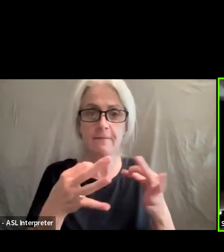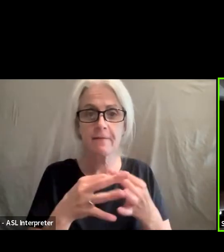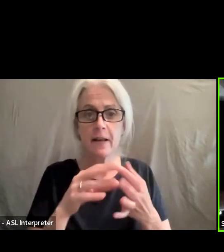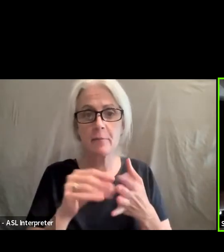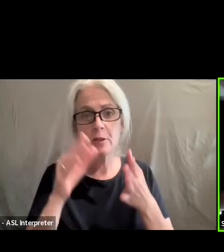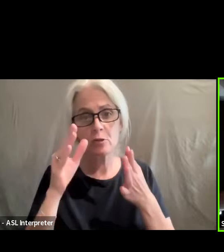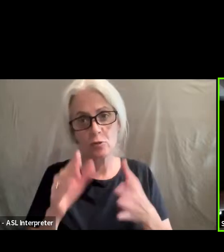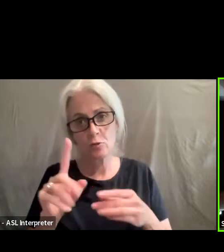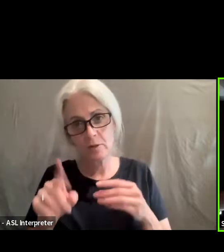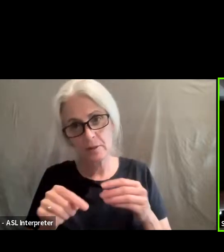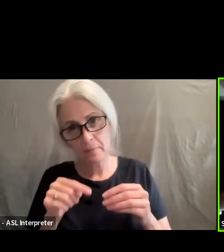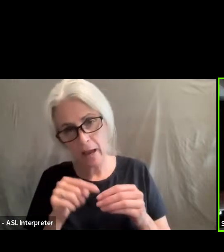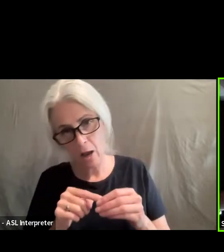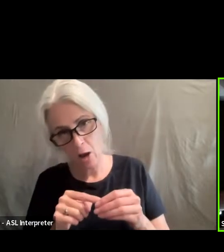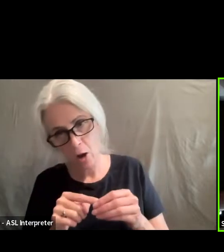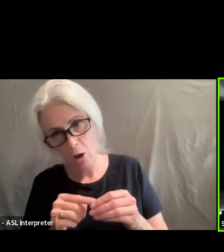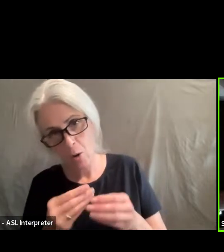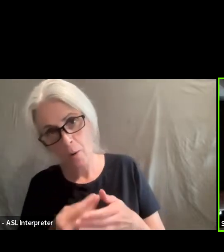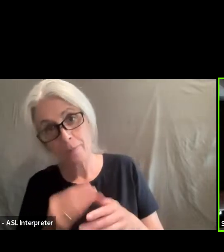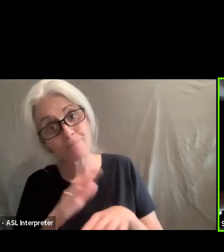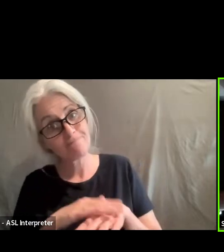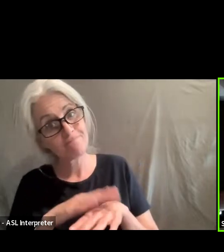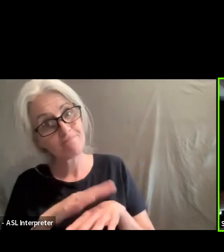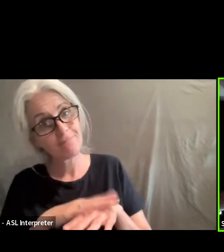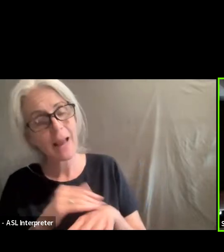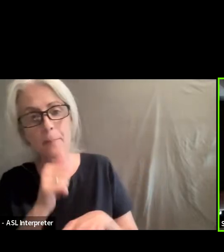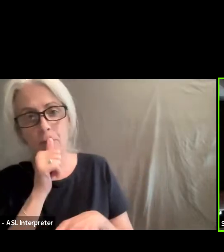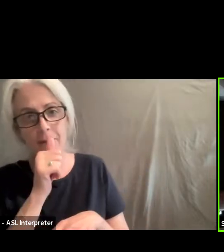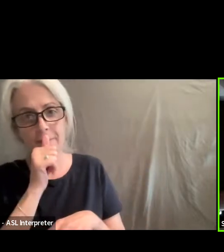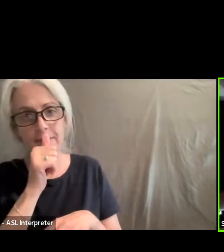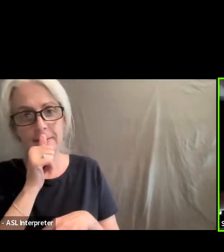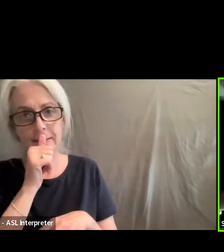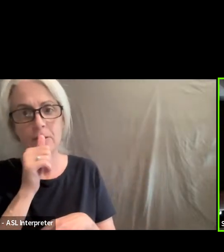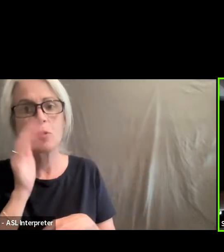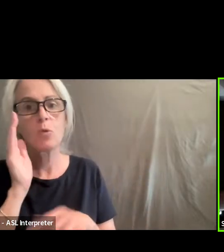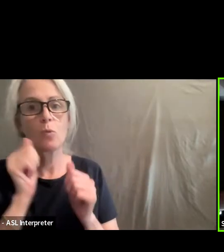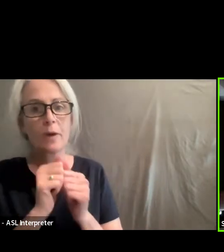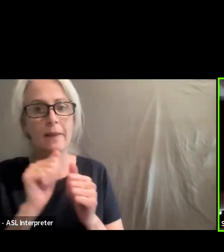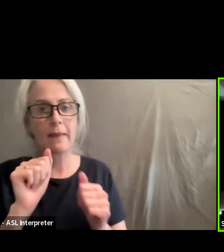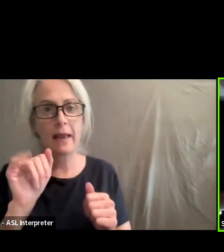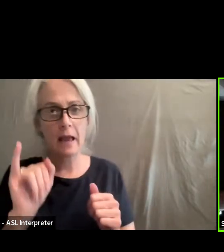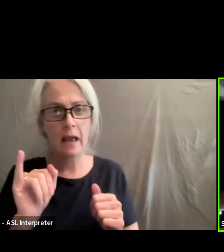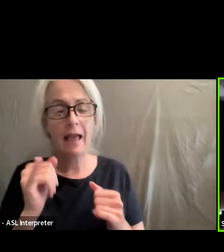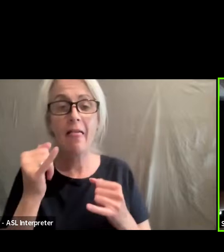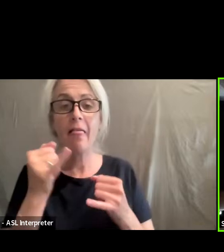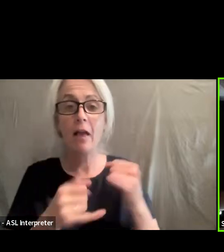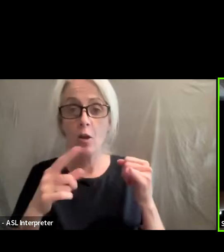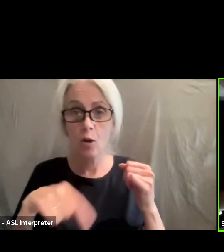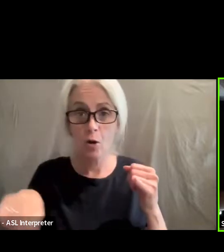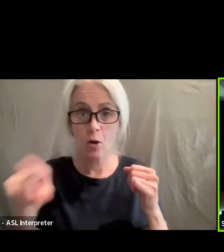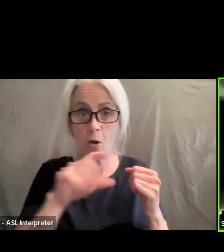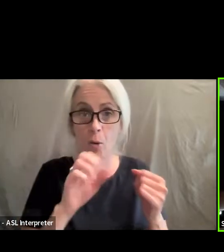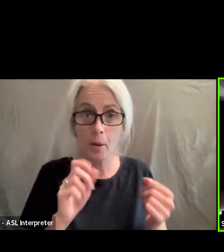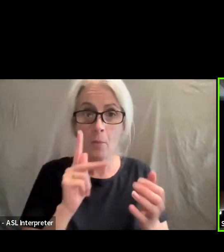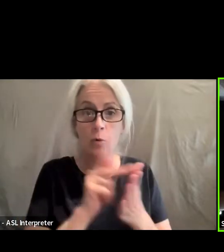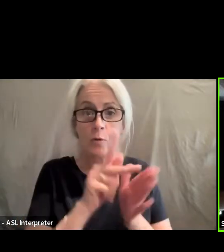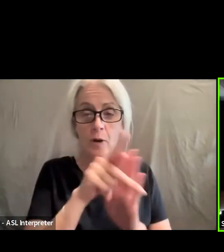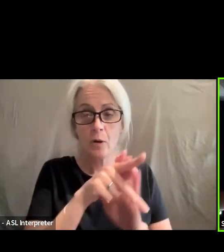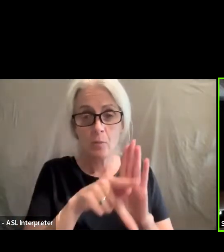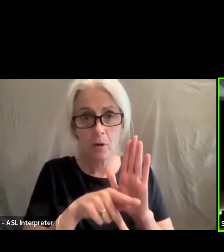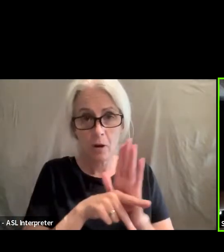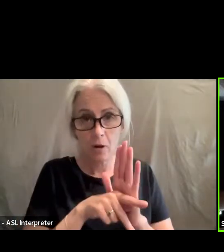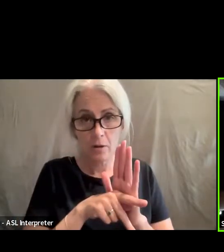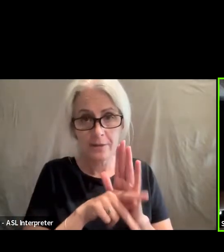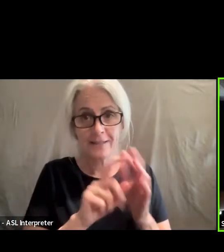about buyer beware and privacy and all that sort of stuff with regard to AI. And then lastly, you all will be approving a policy, some